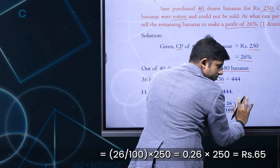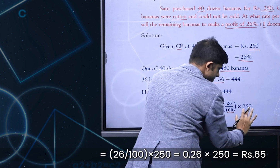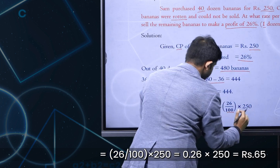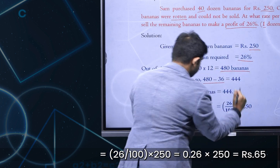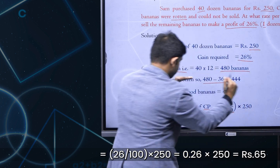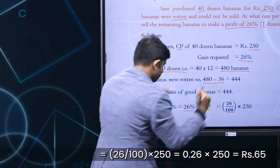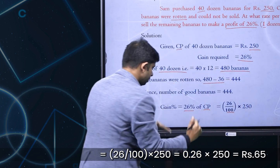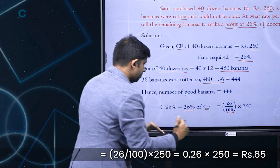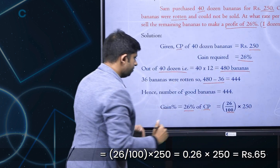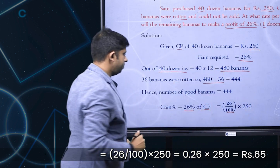equals to